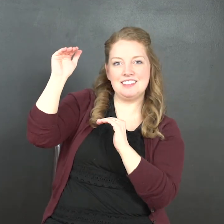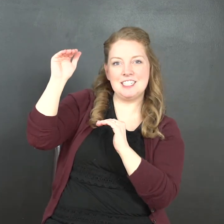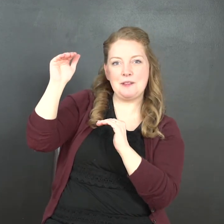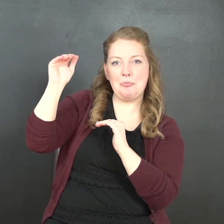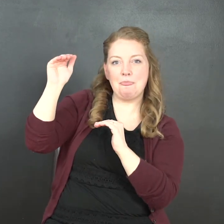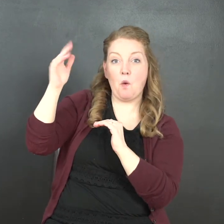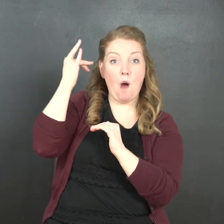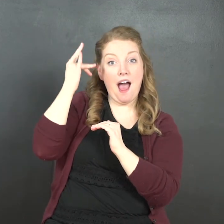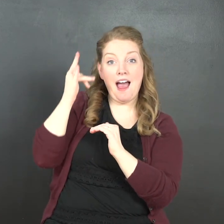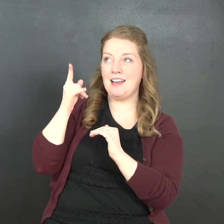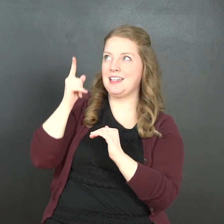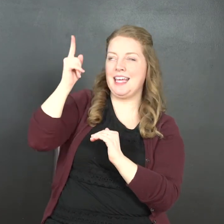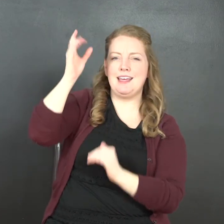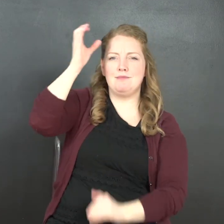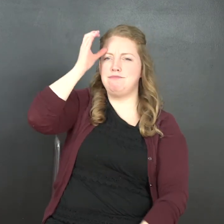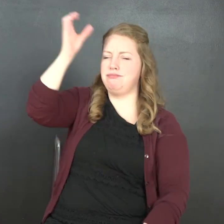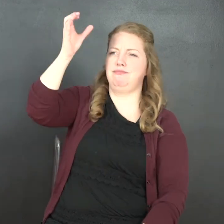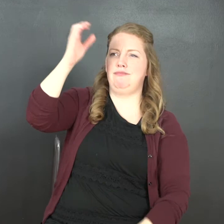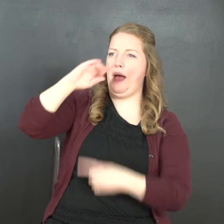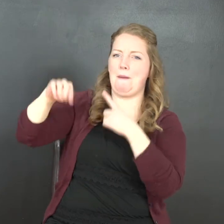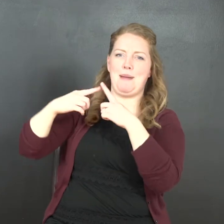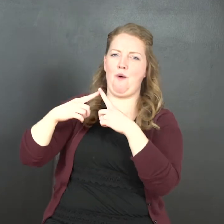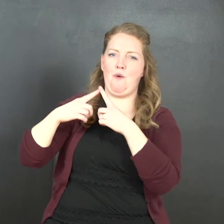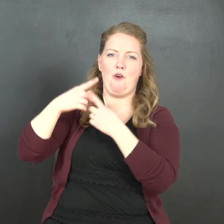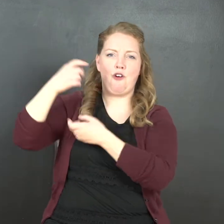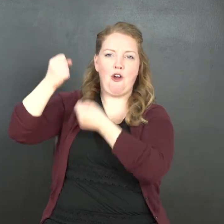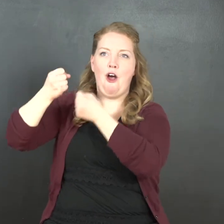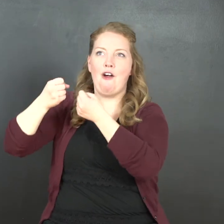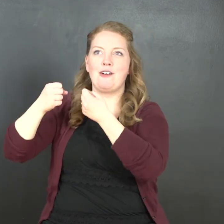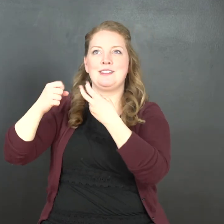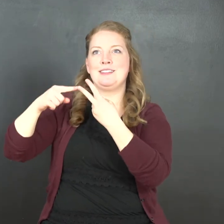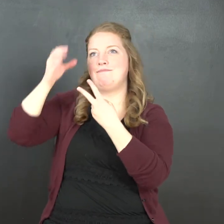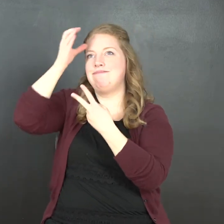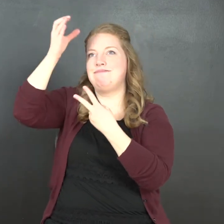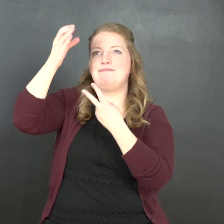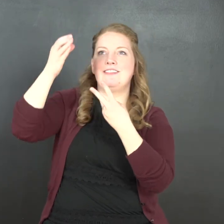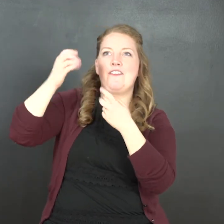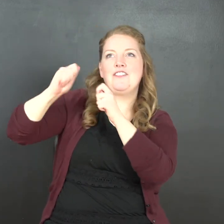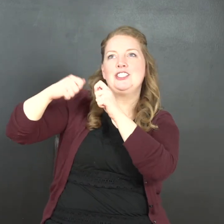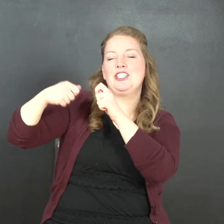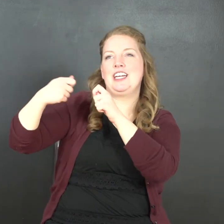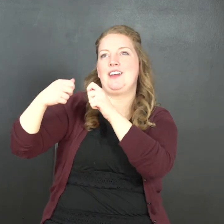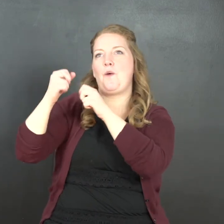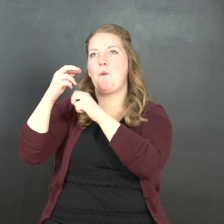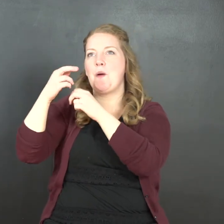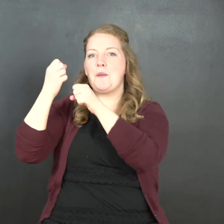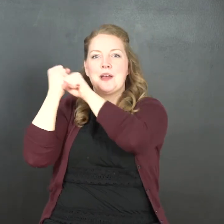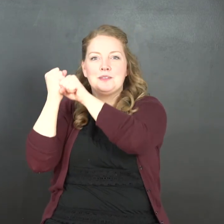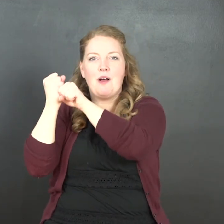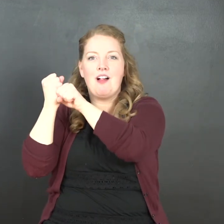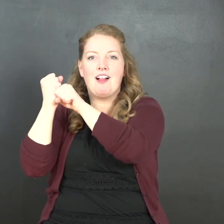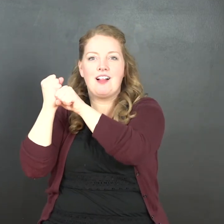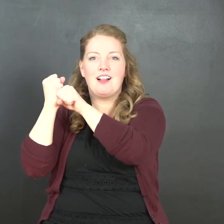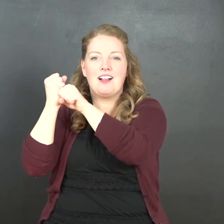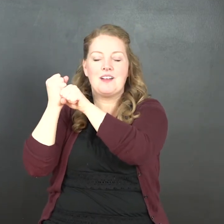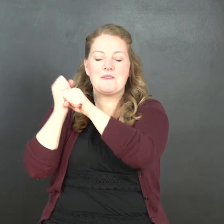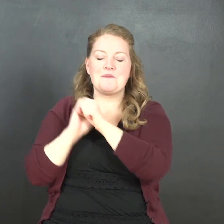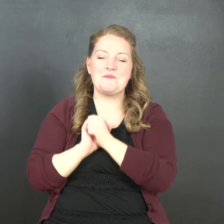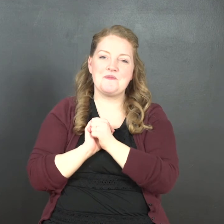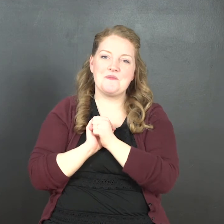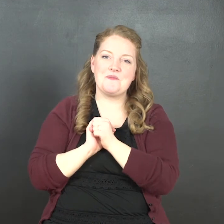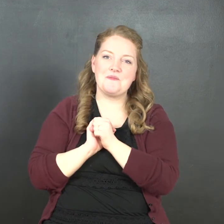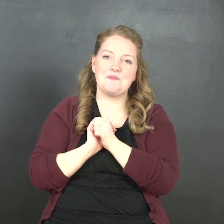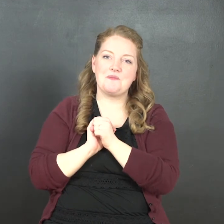to knowing the amount of stuff he knew about cars, or that he knew about fishing, or that he knew about baseball.